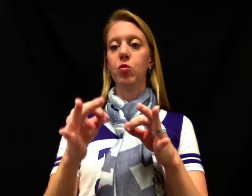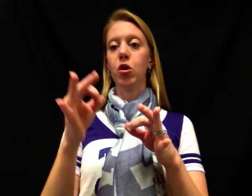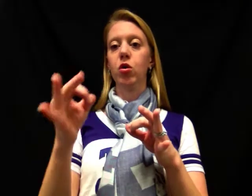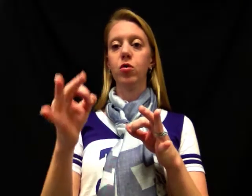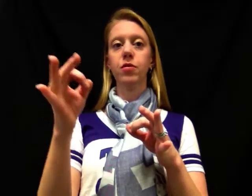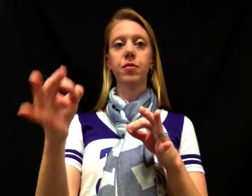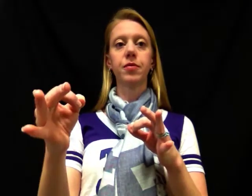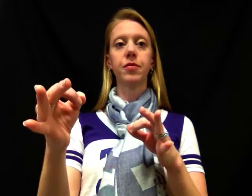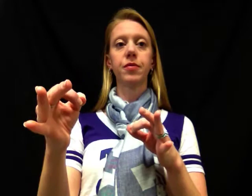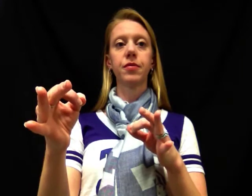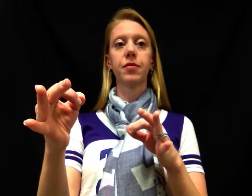Postpone,